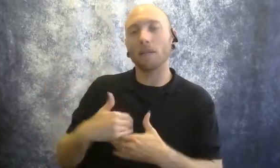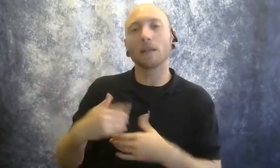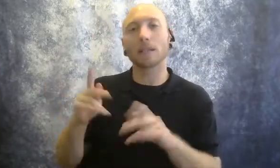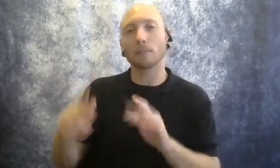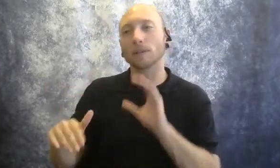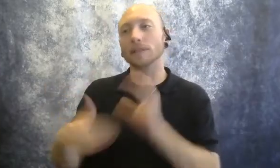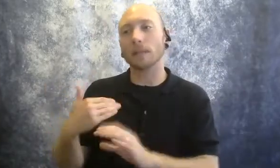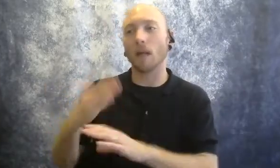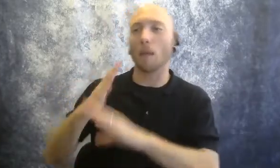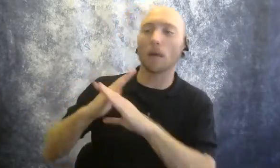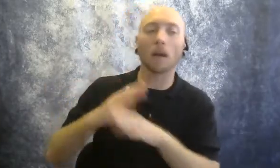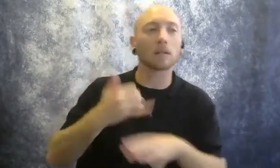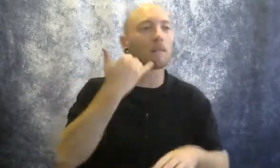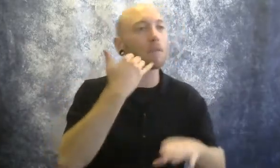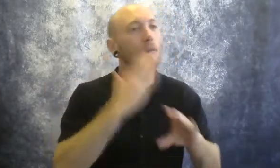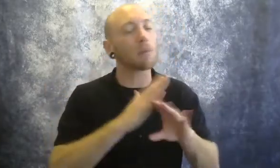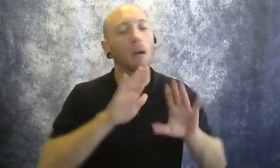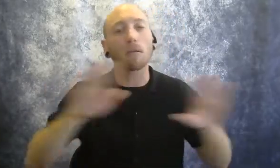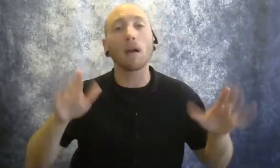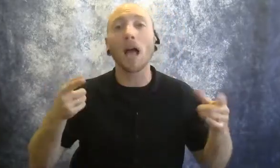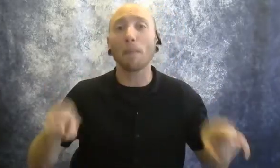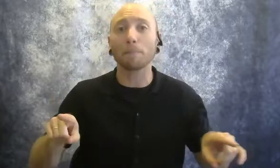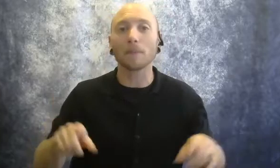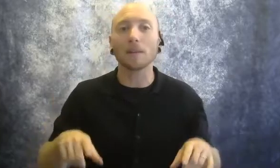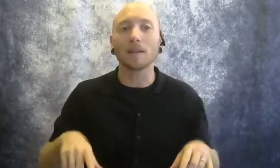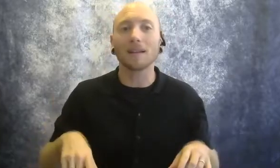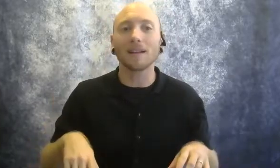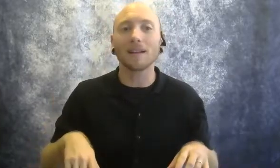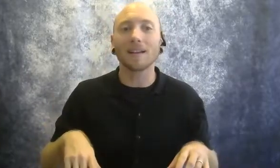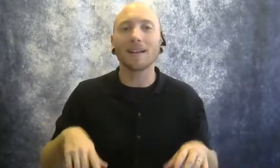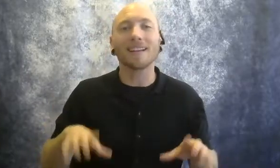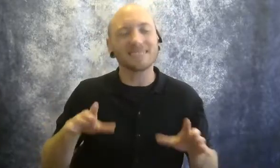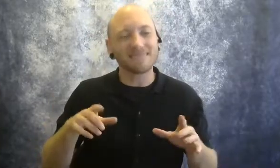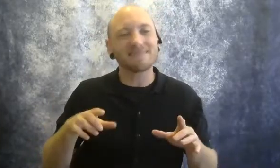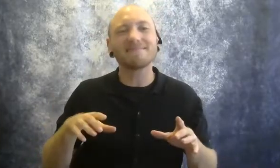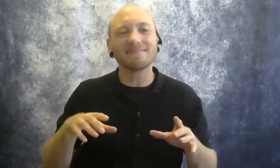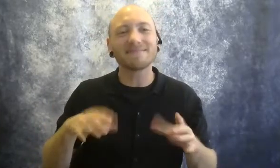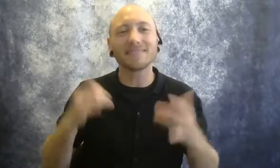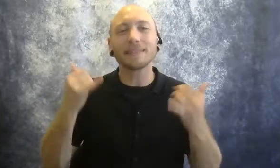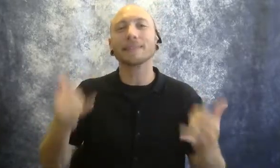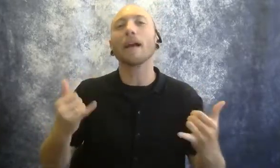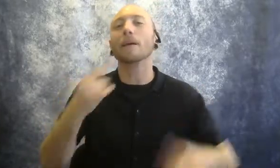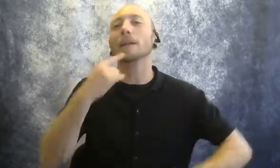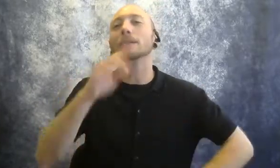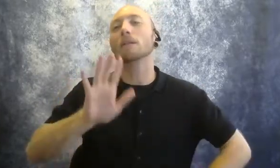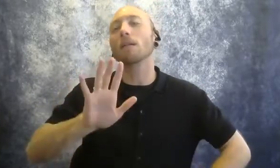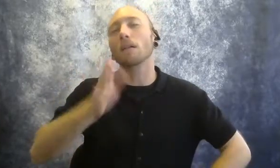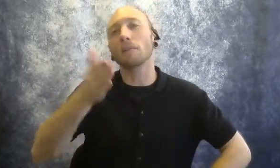lot. And I finally blocked her on my email, and I blocked her on my phone and stuff like, and then I come full circle to it,